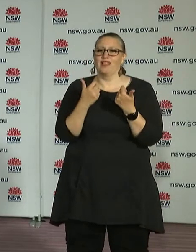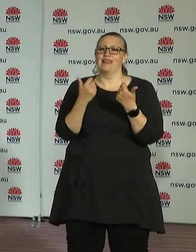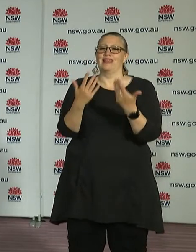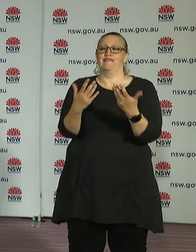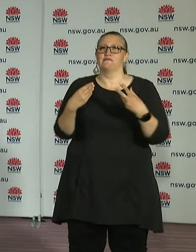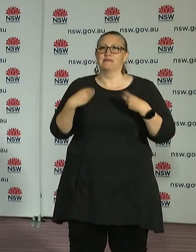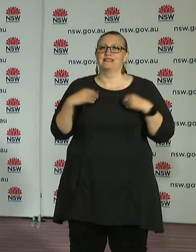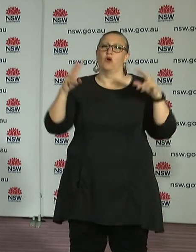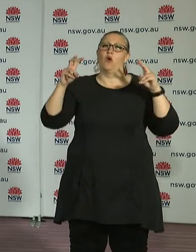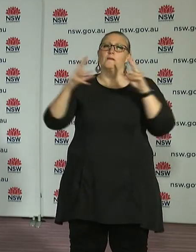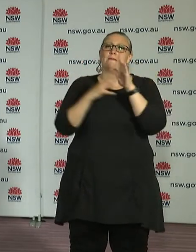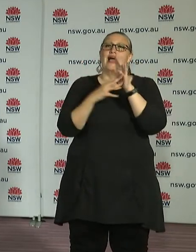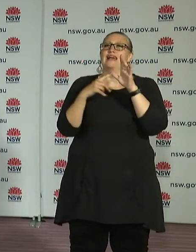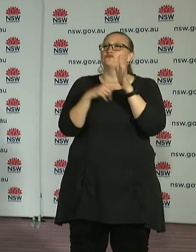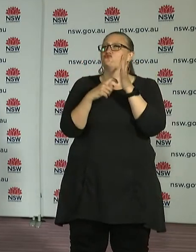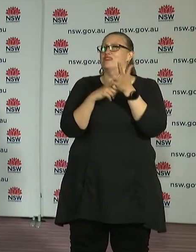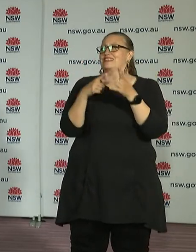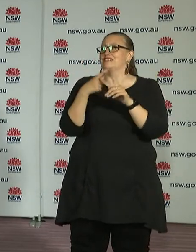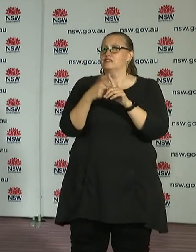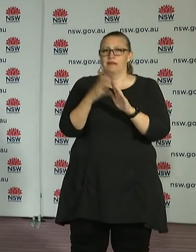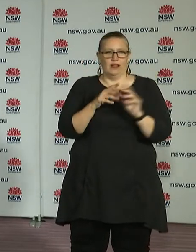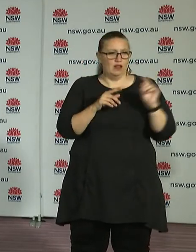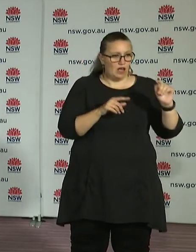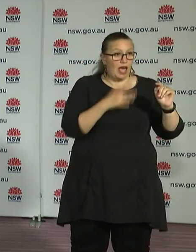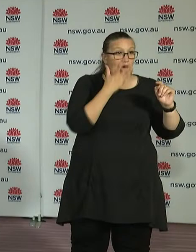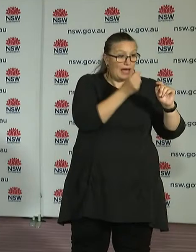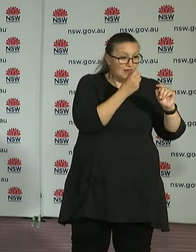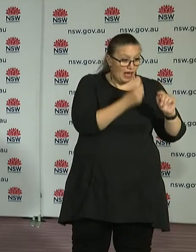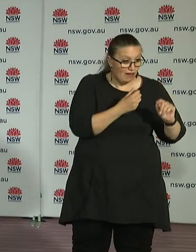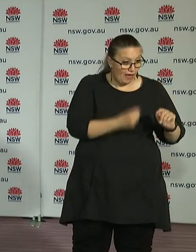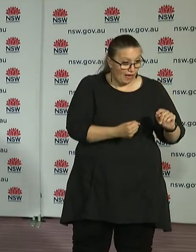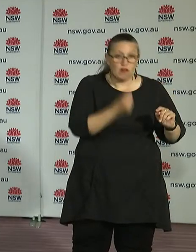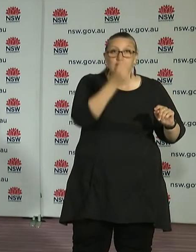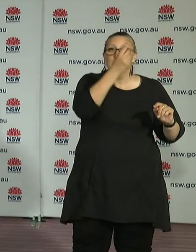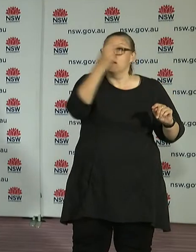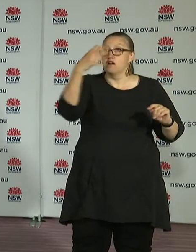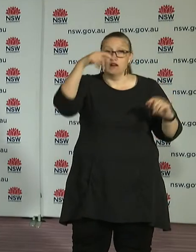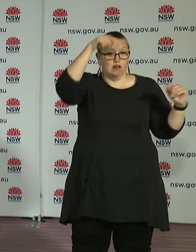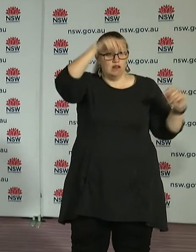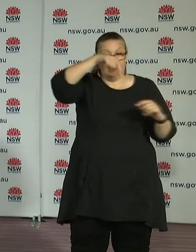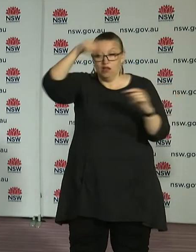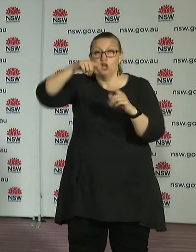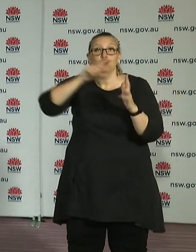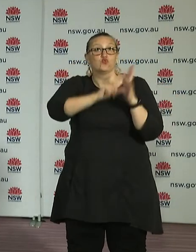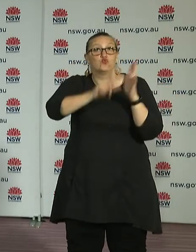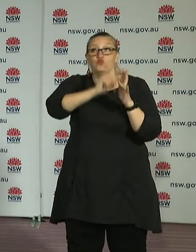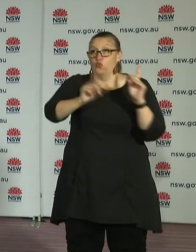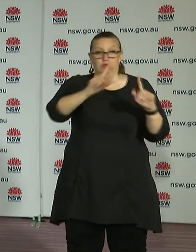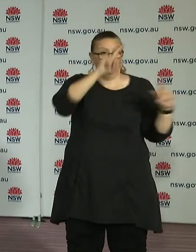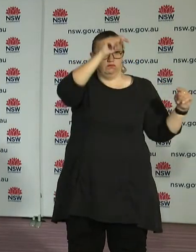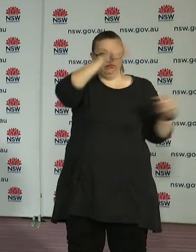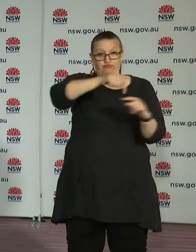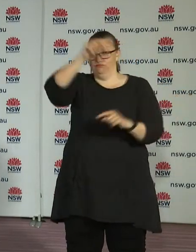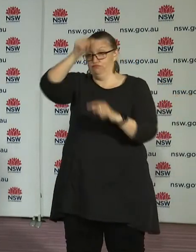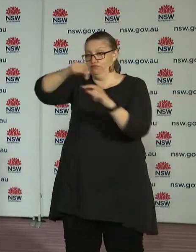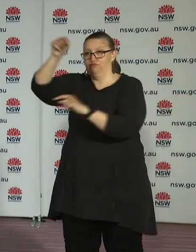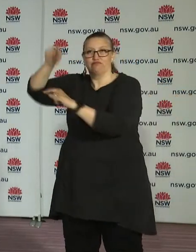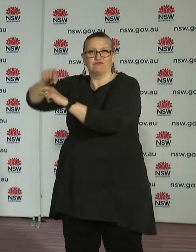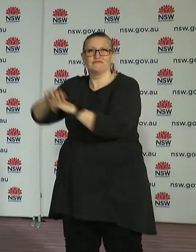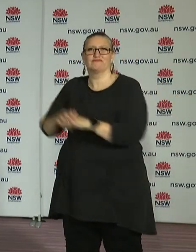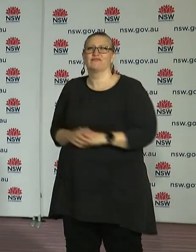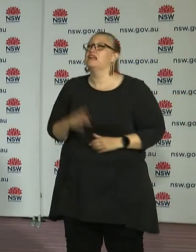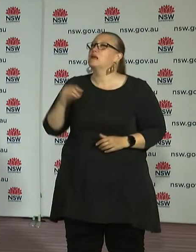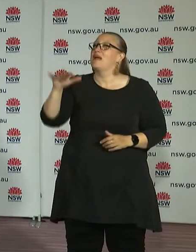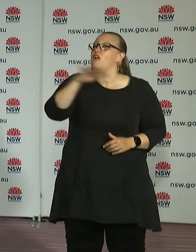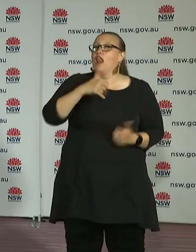a matrix which takes into account various areas. We will obviously be more concerned about some settings. So